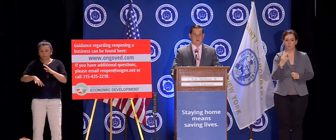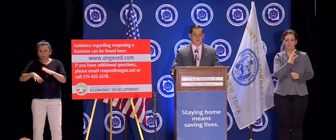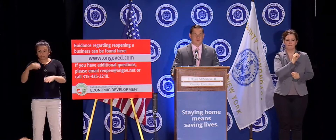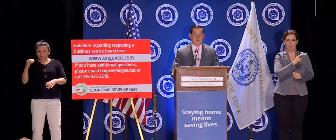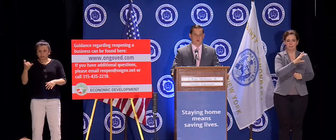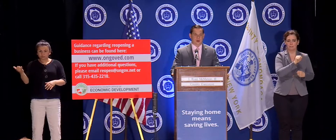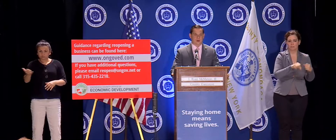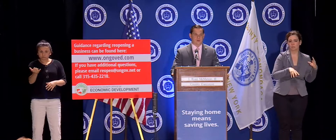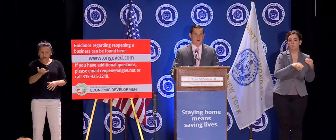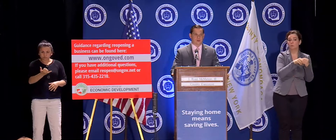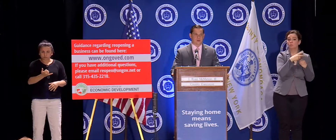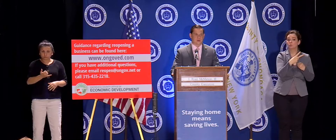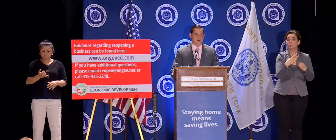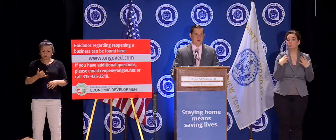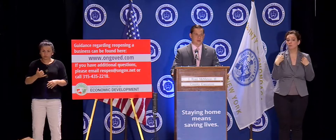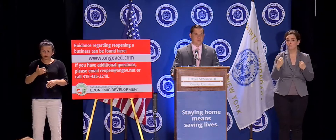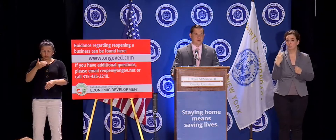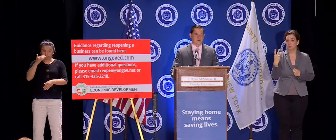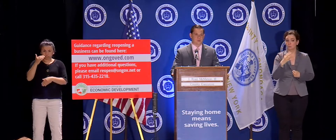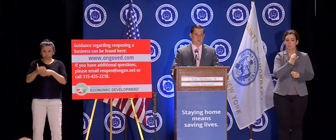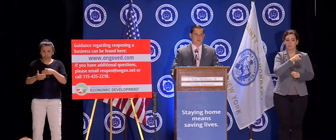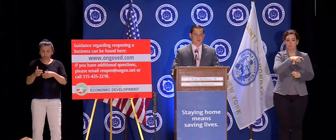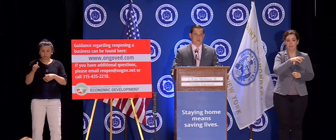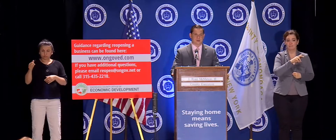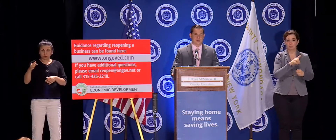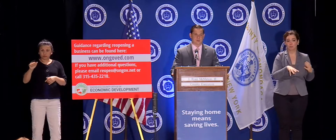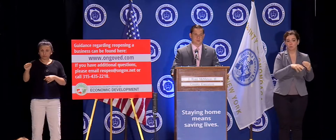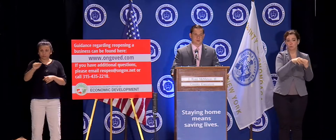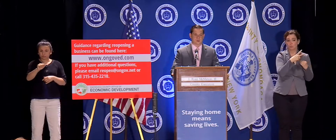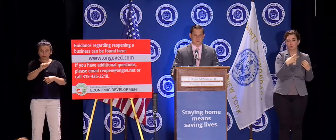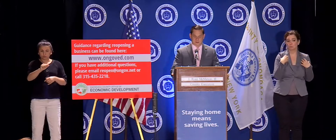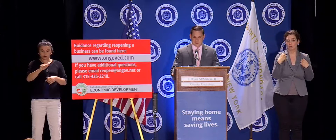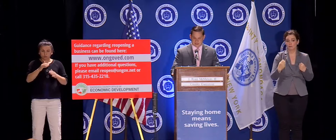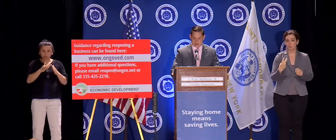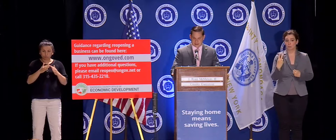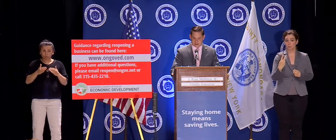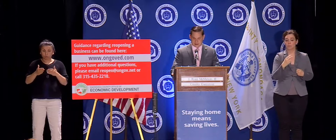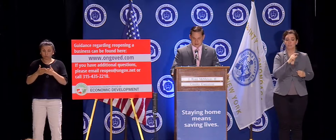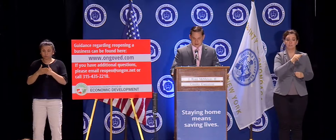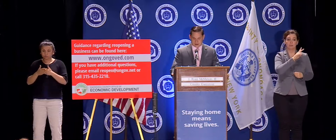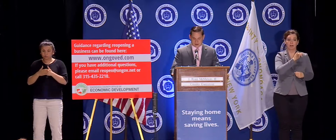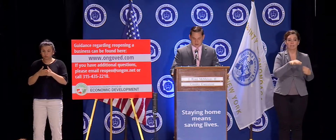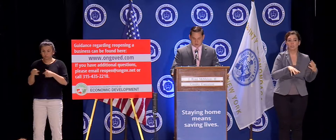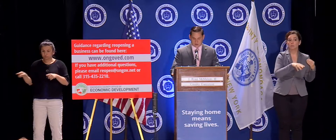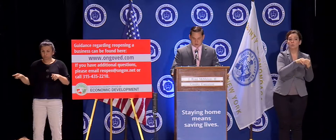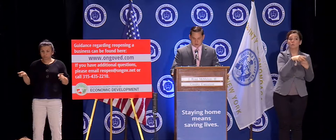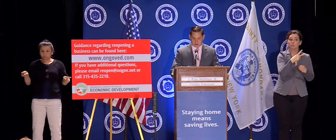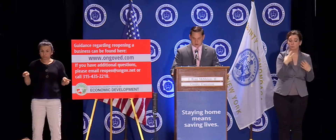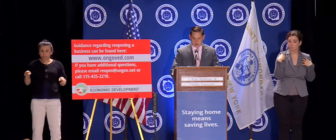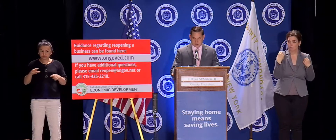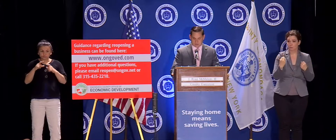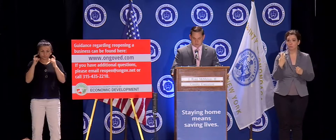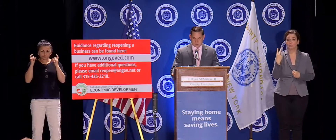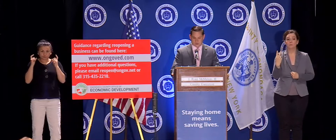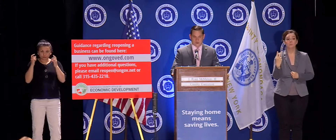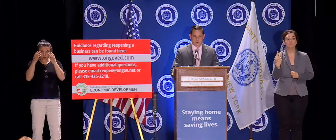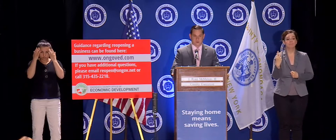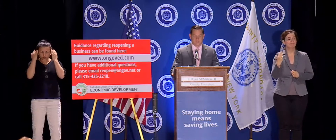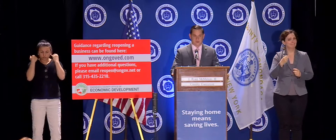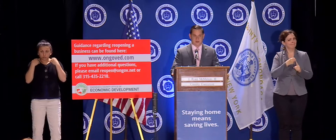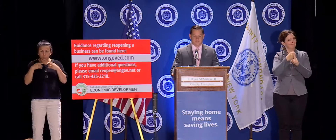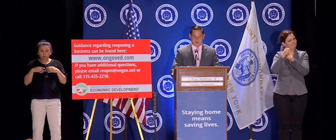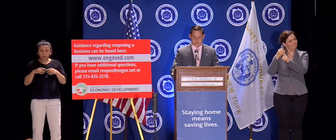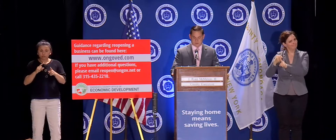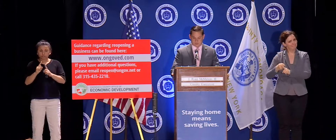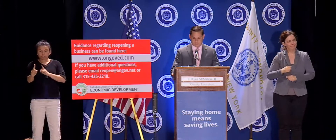look out for your own health and your neighbors. Appreciate your neighbors' concerns and anxiety when you're in places where